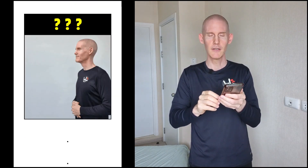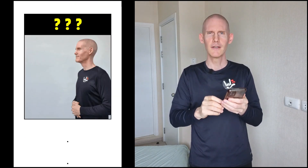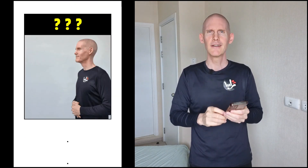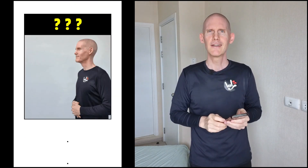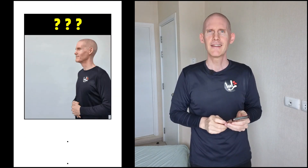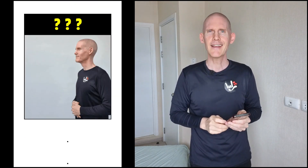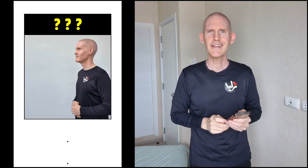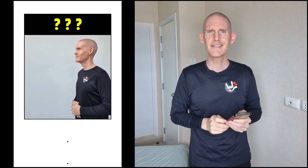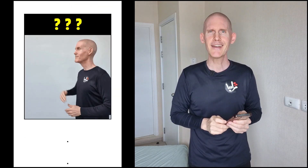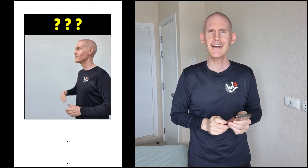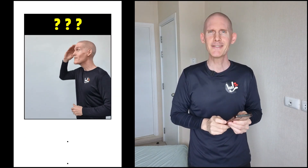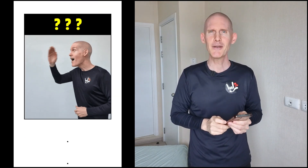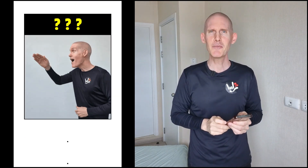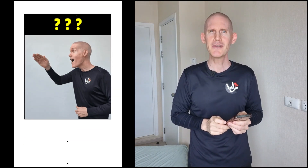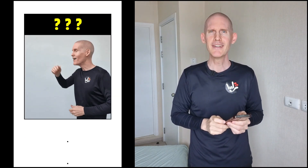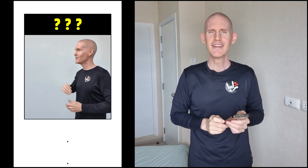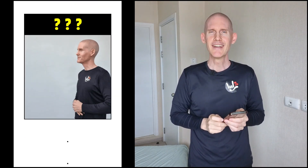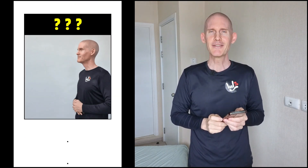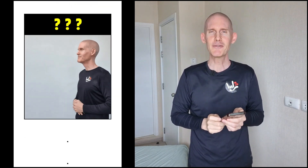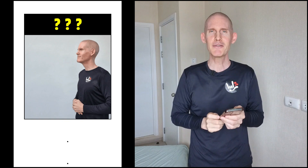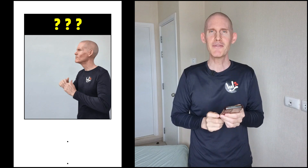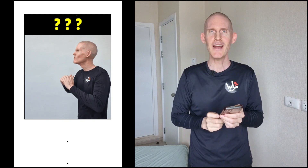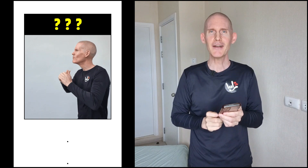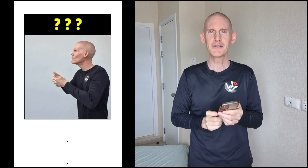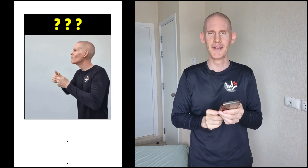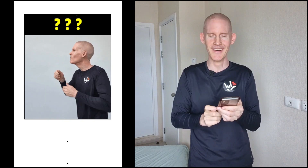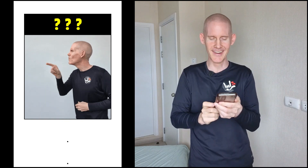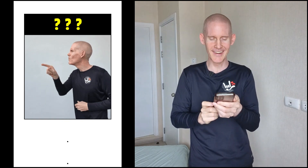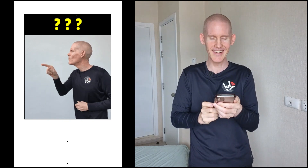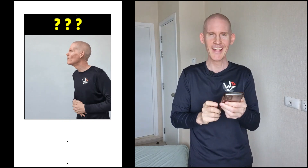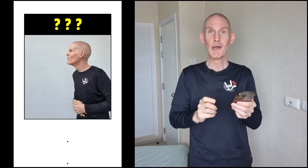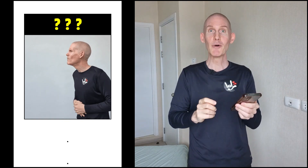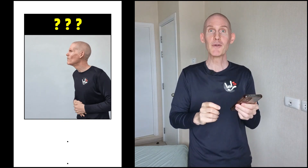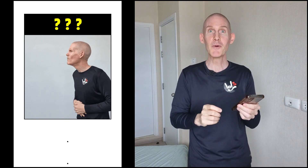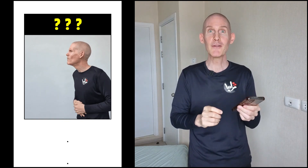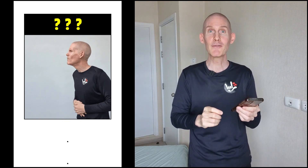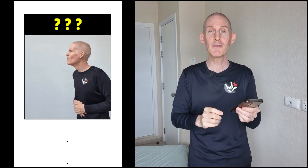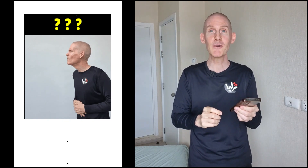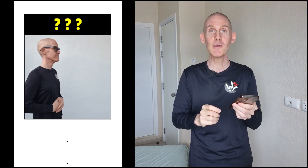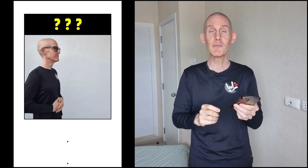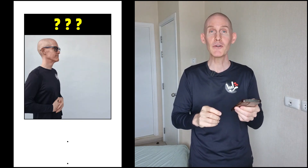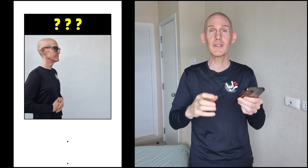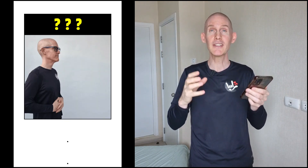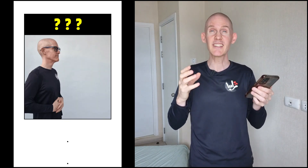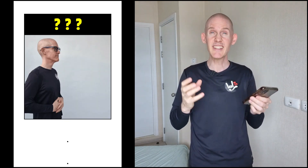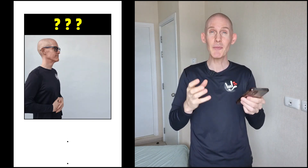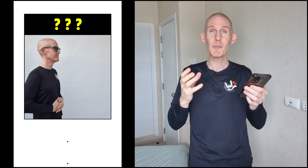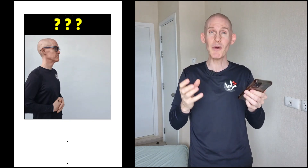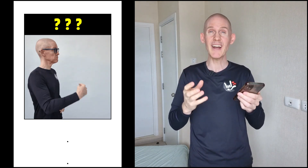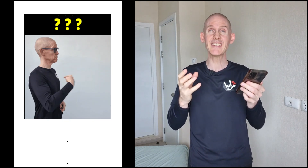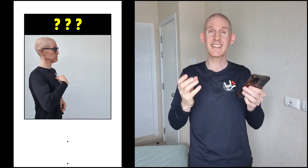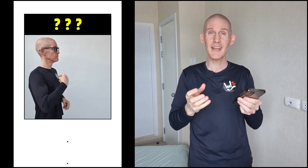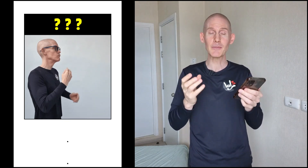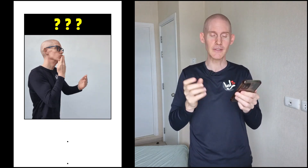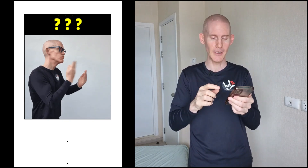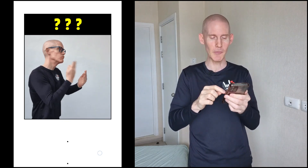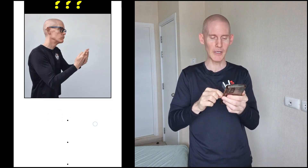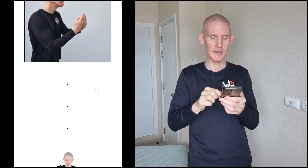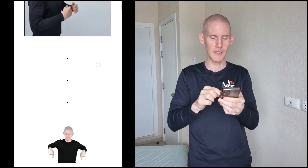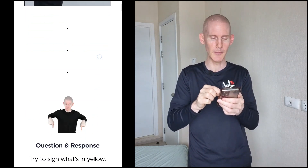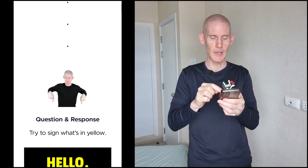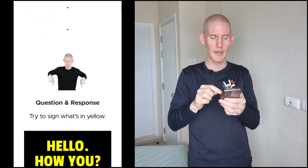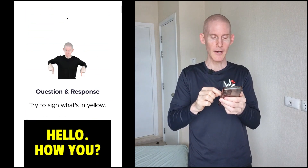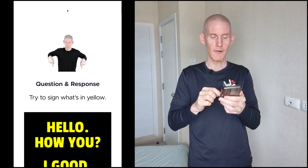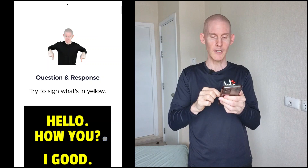like, that guy's signing something. It's really fast. But we went through and we built it step by step, step